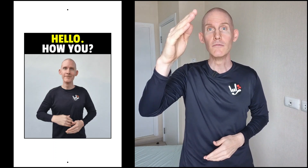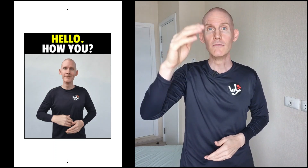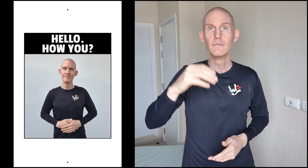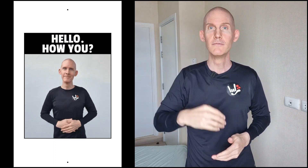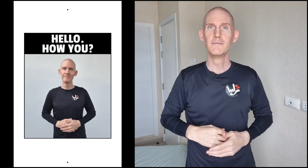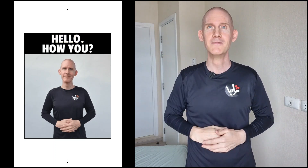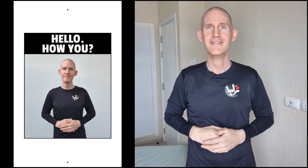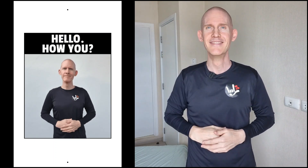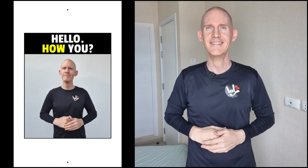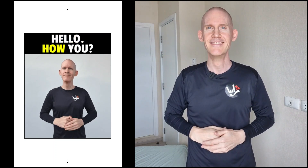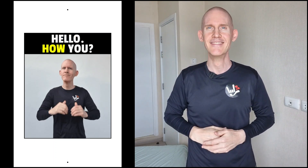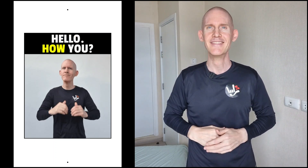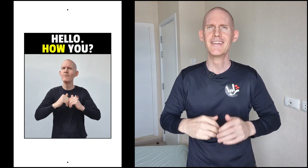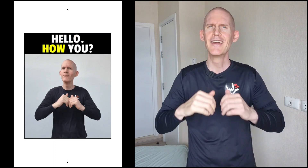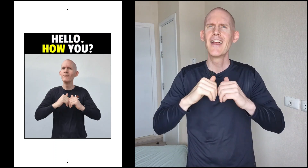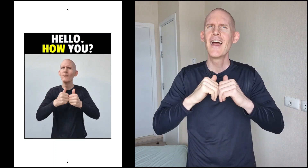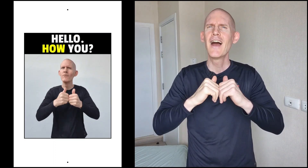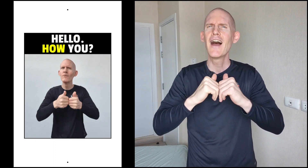Hello.